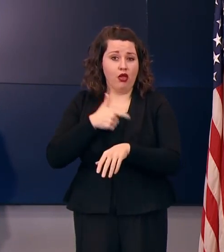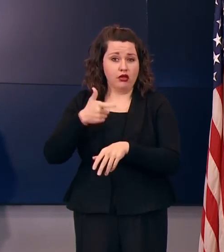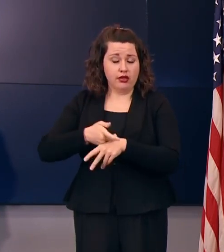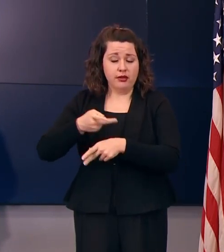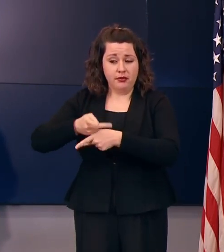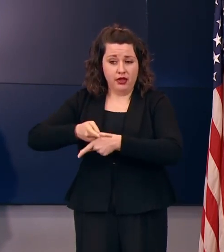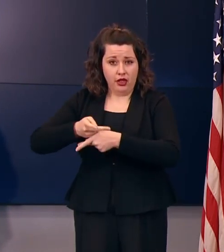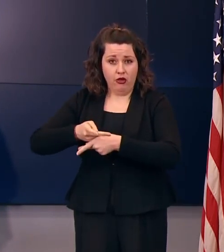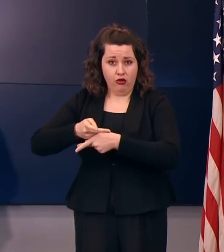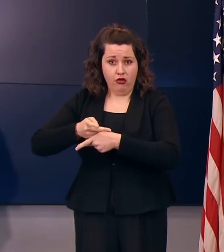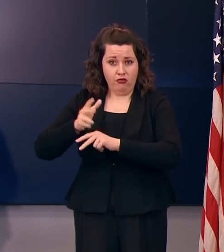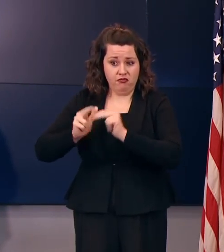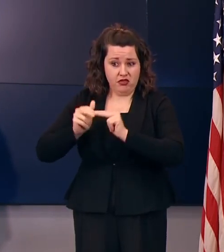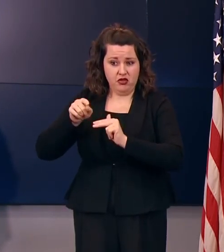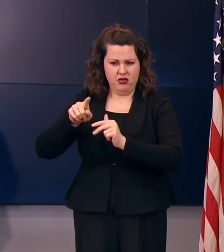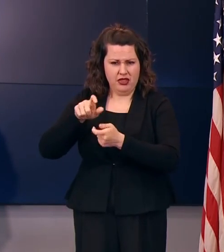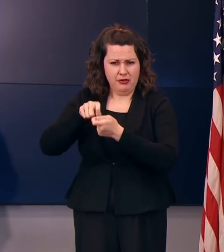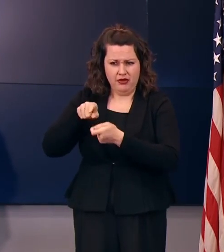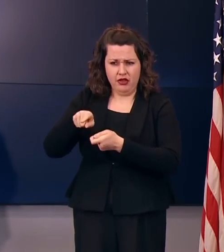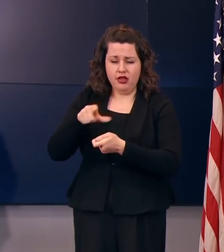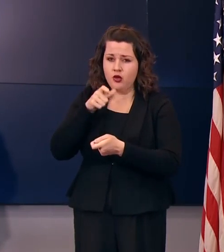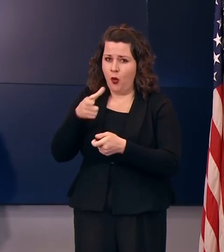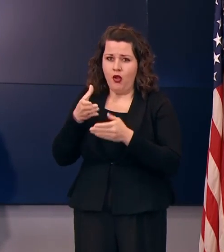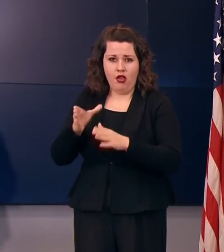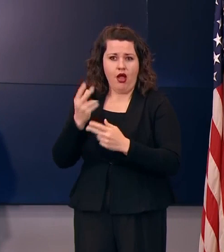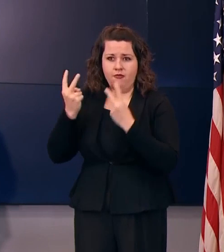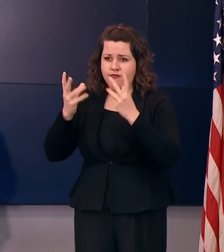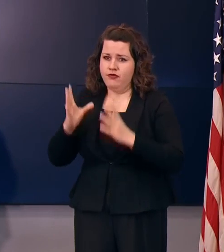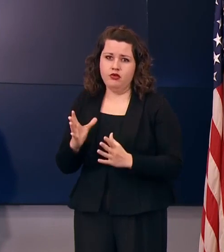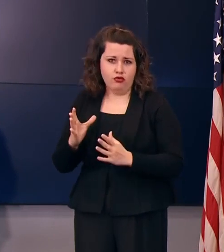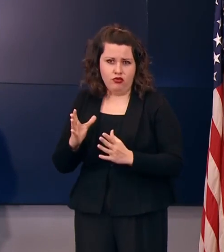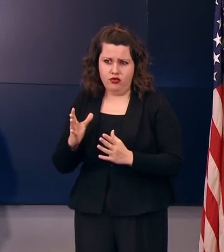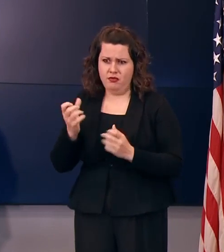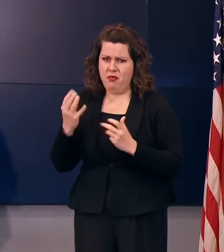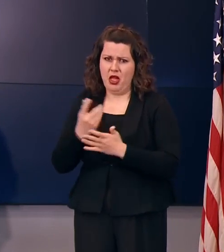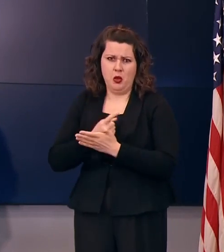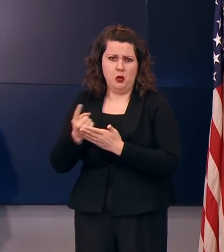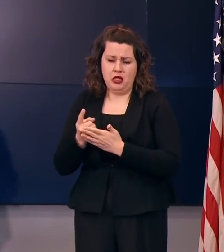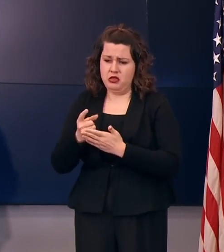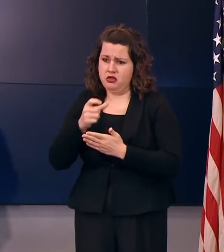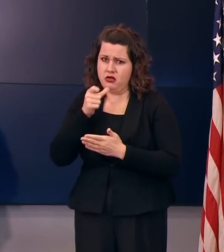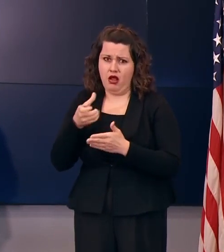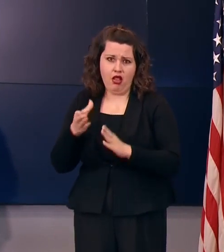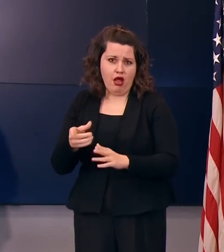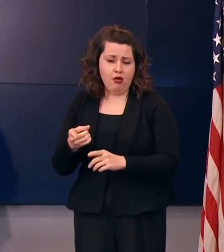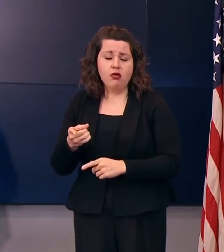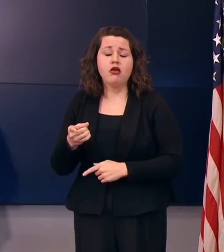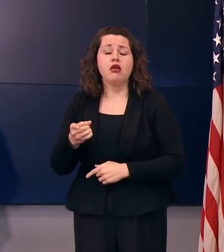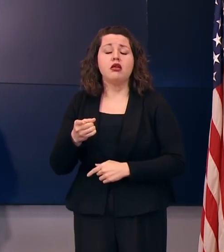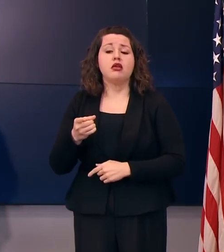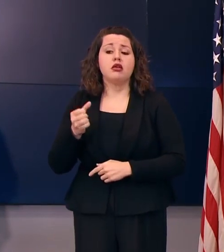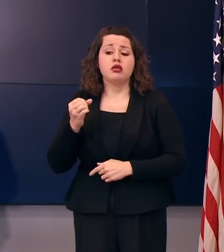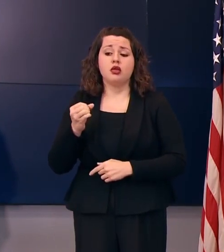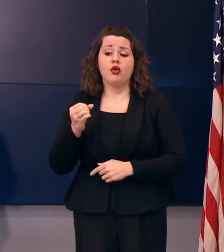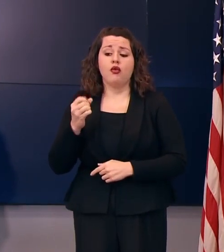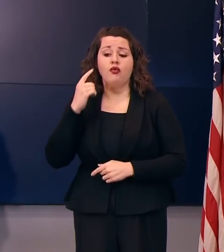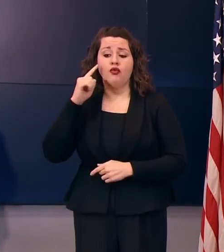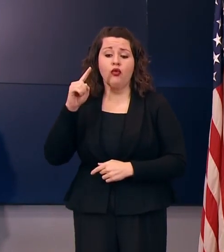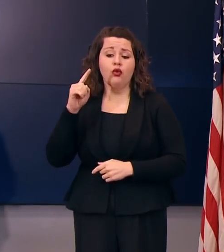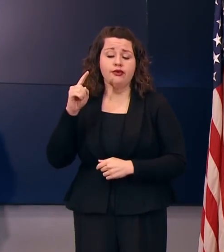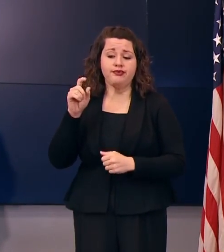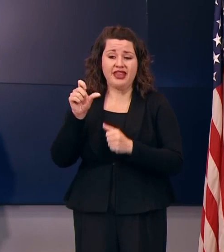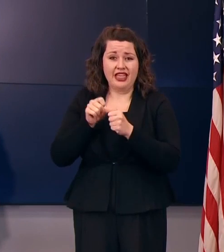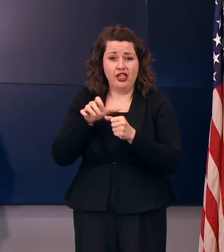long-term care centers in particular, where they don't allow visitors and haven't for weeks. Yeah. based on what you're seeing in each of